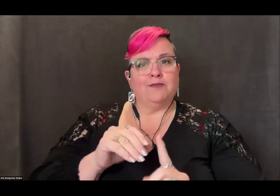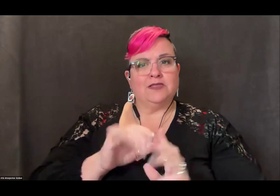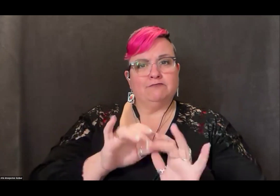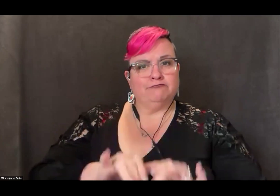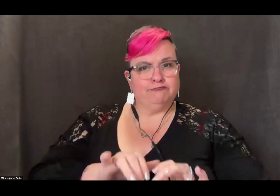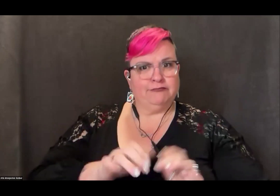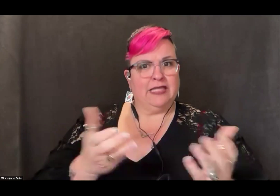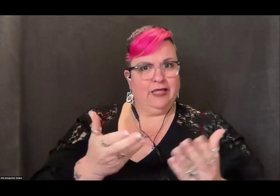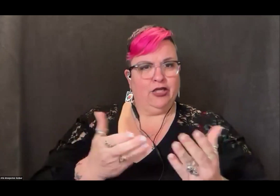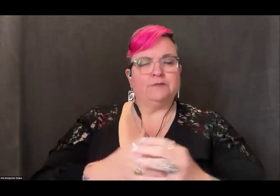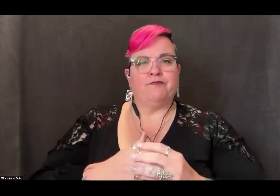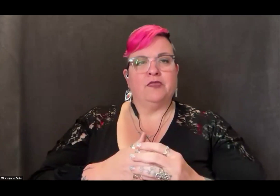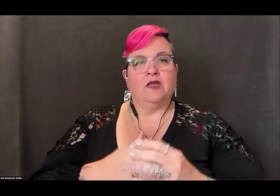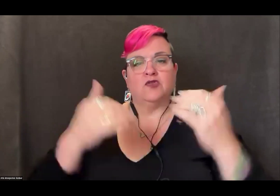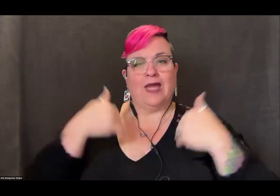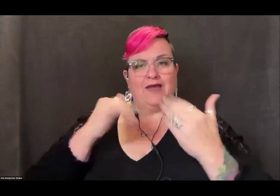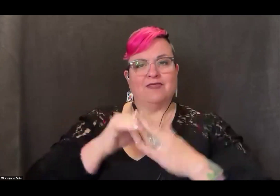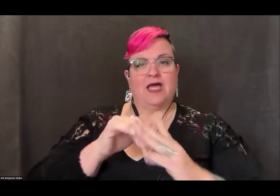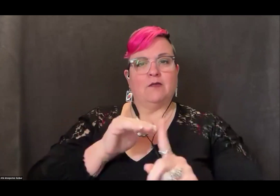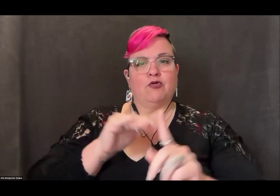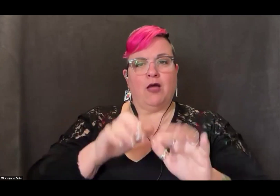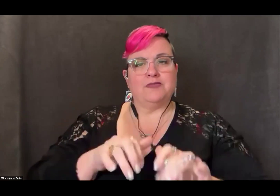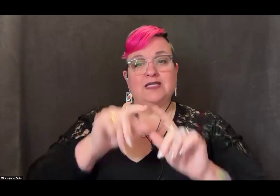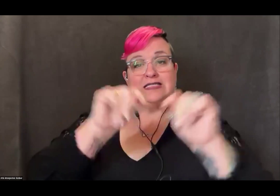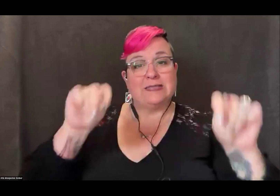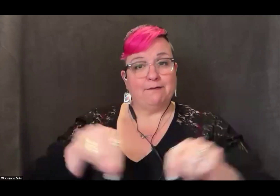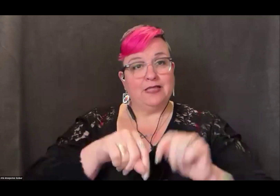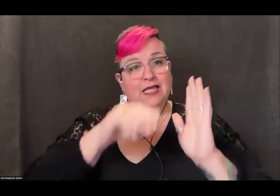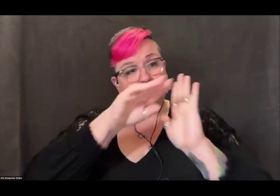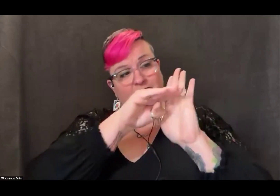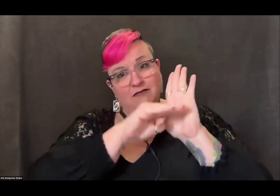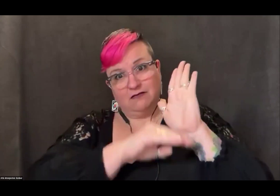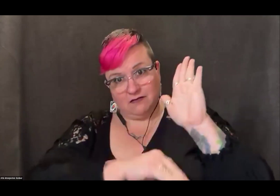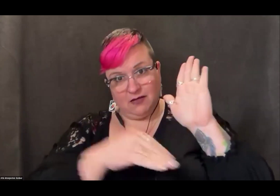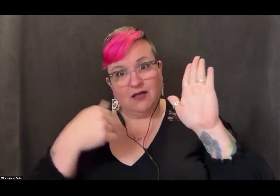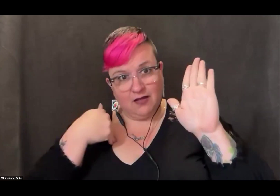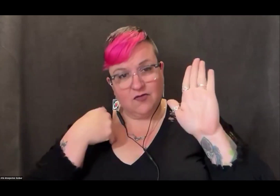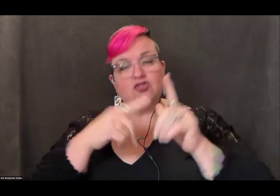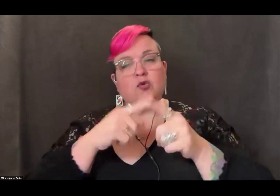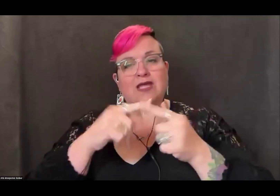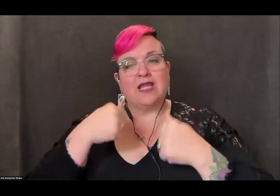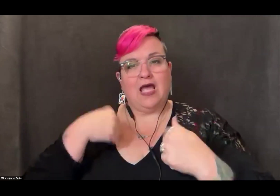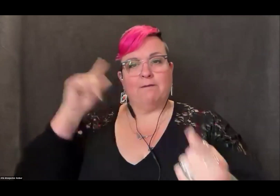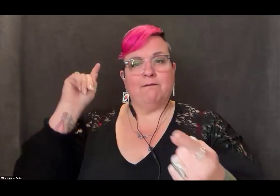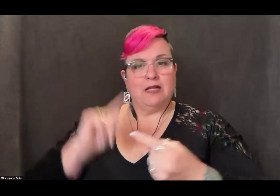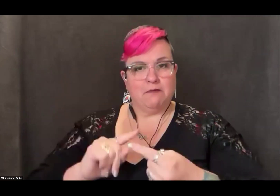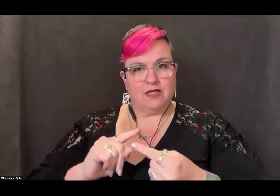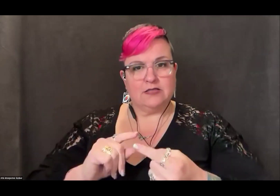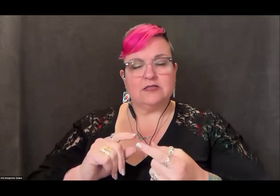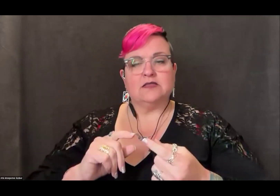here. By having this prompt template, I am minimizing the amount